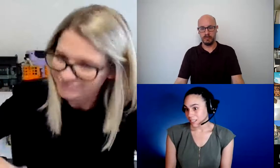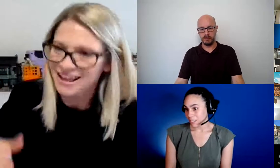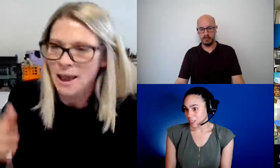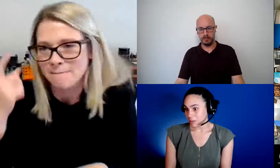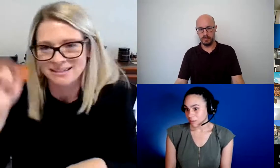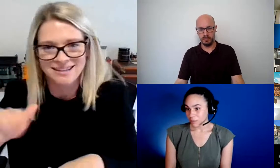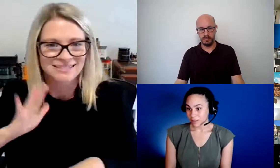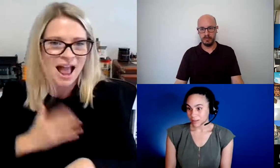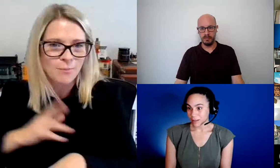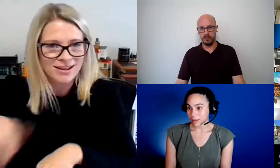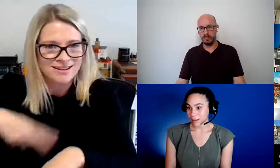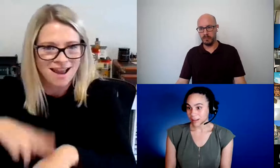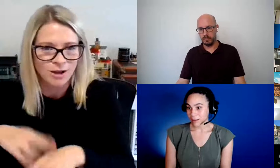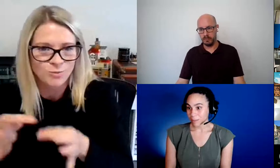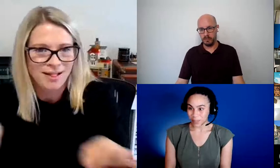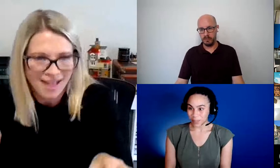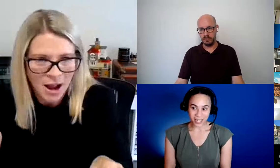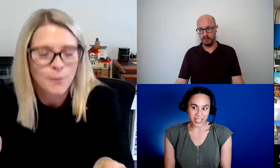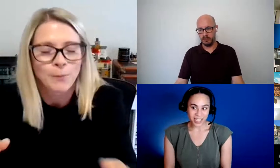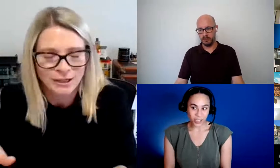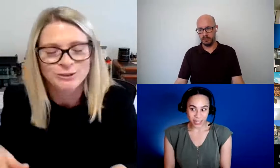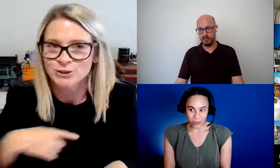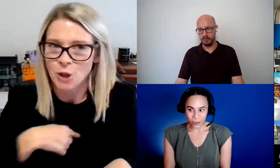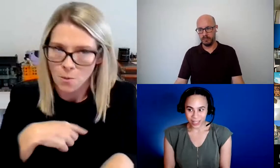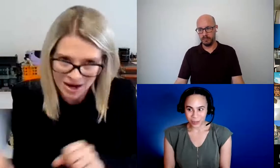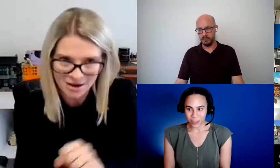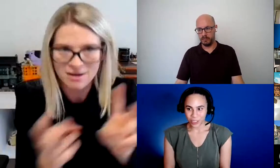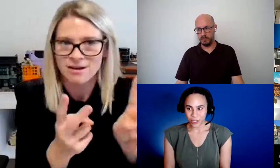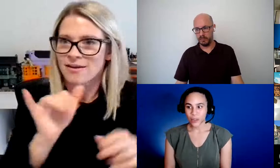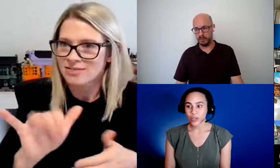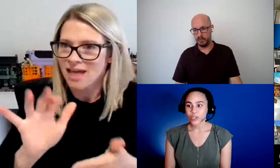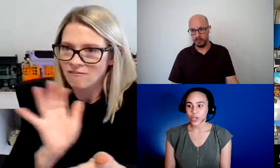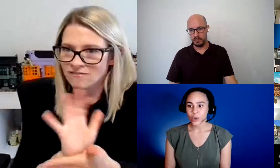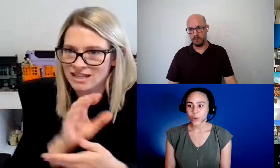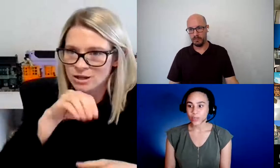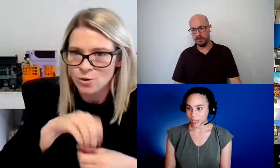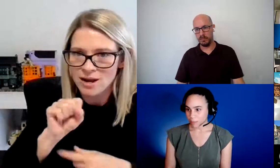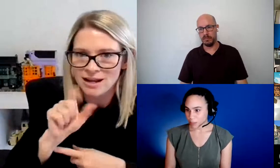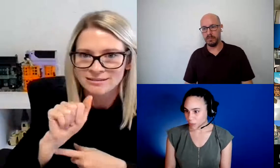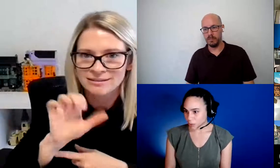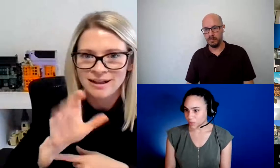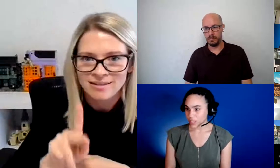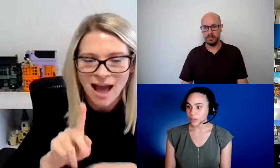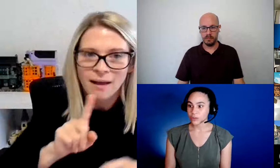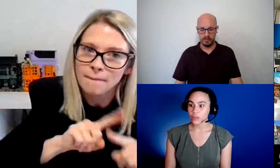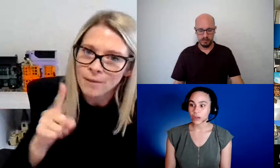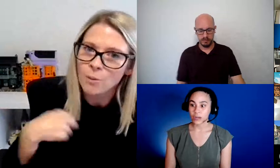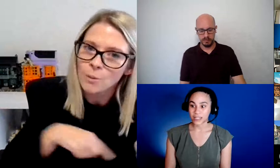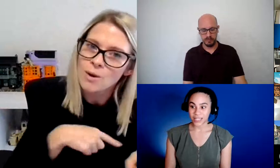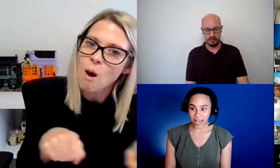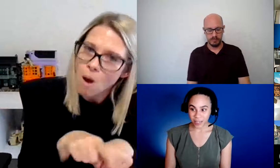message because that's our natural language. So, we upload those videos on Slack.